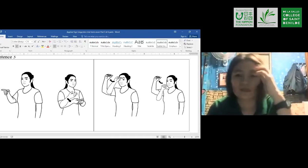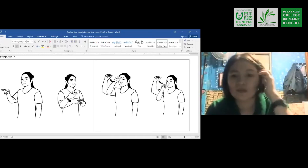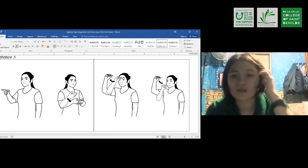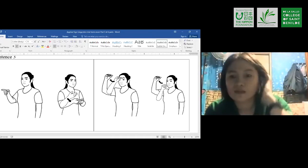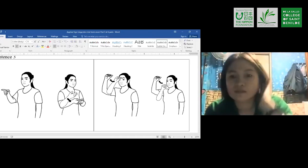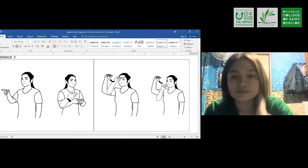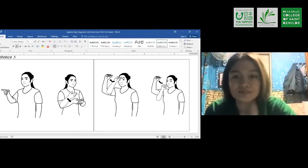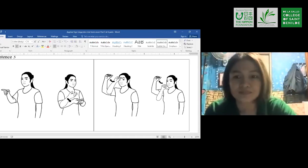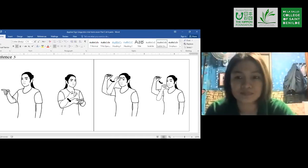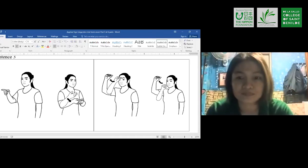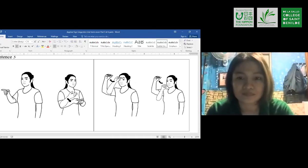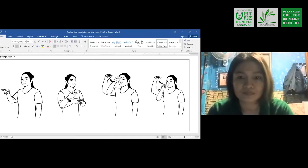today. right.